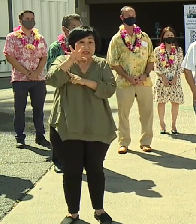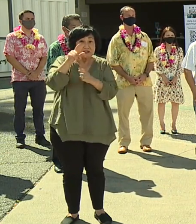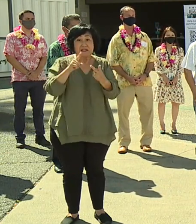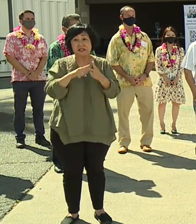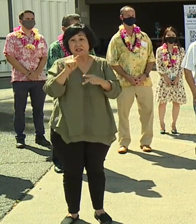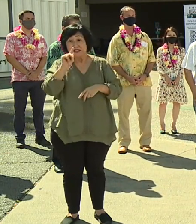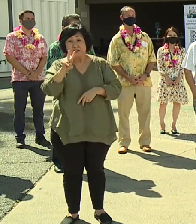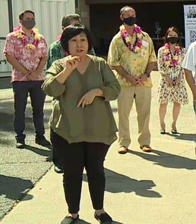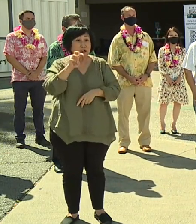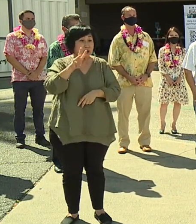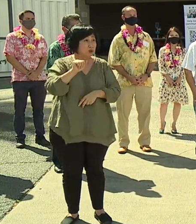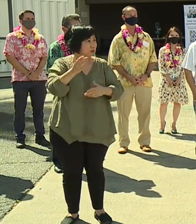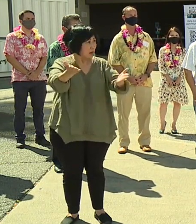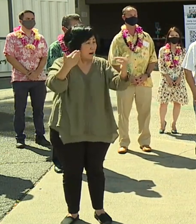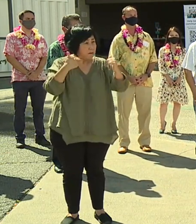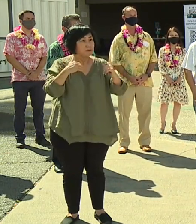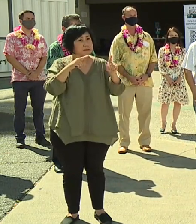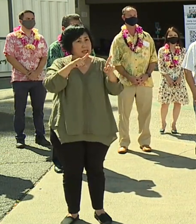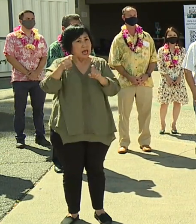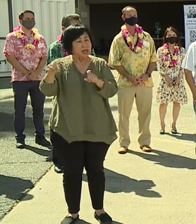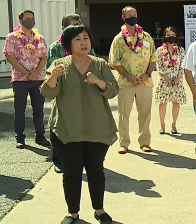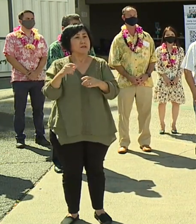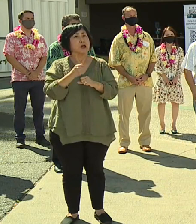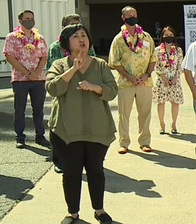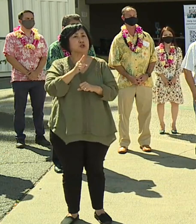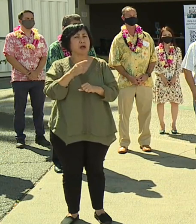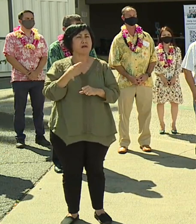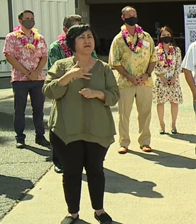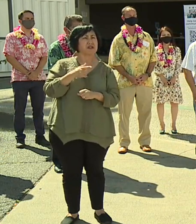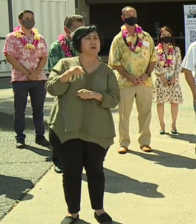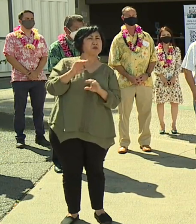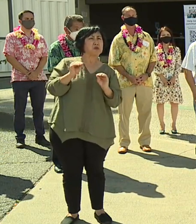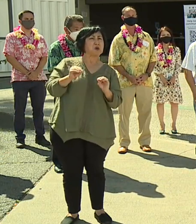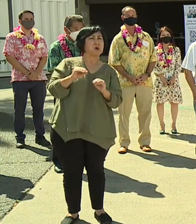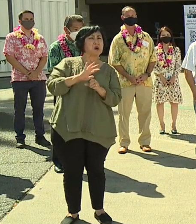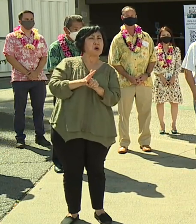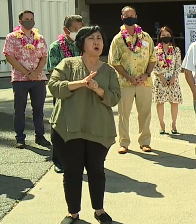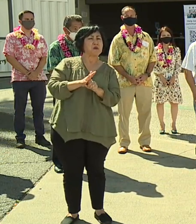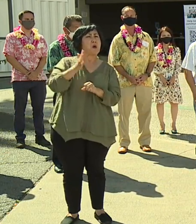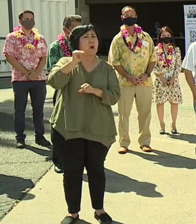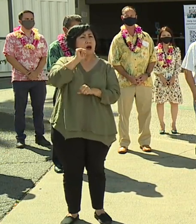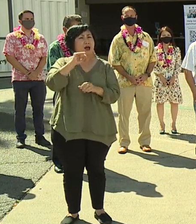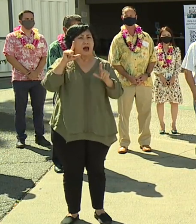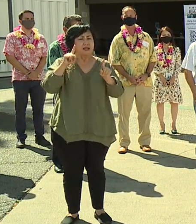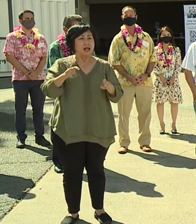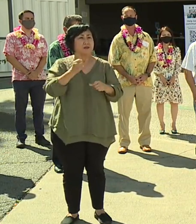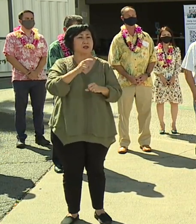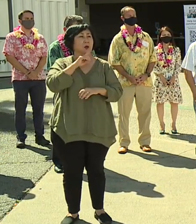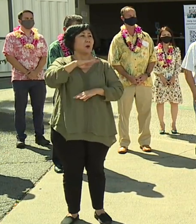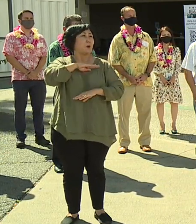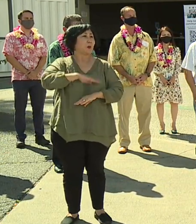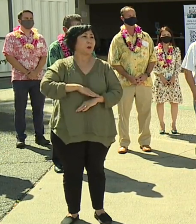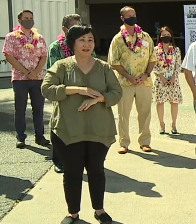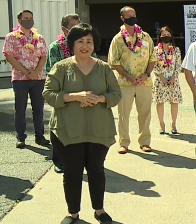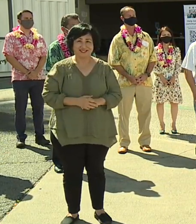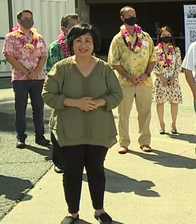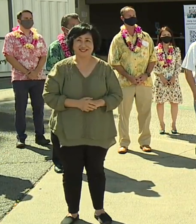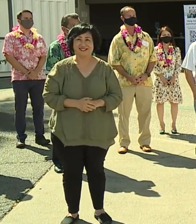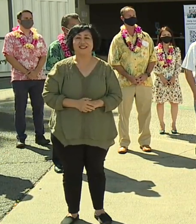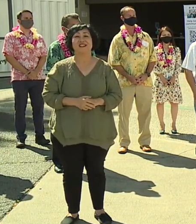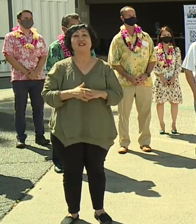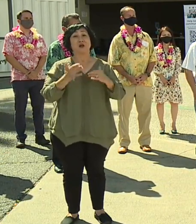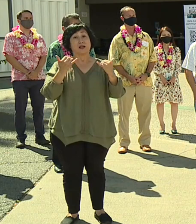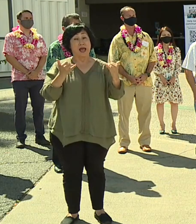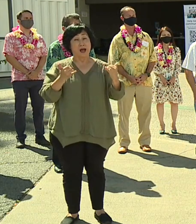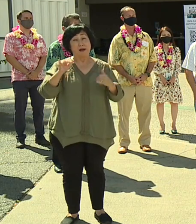added insurance that you're okay? I believe you all are, but you know, get that added insurance. So, as of